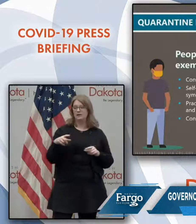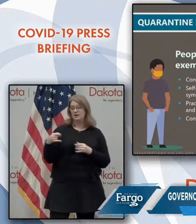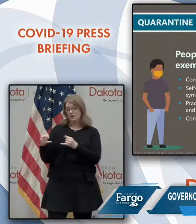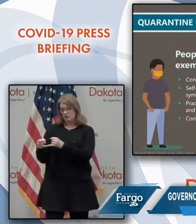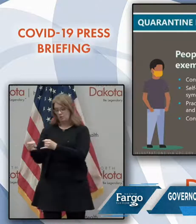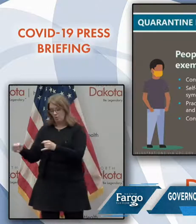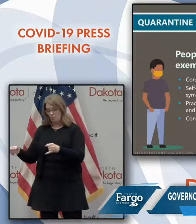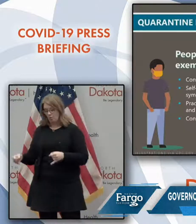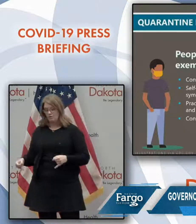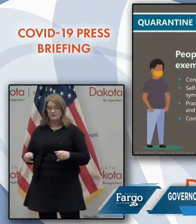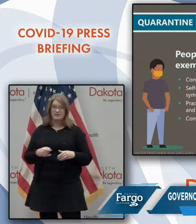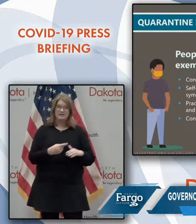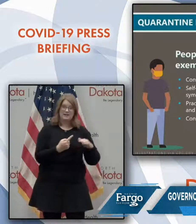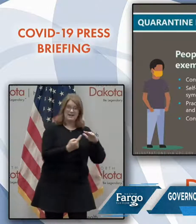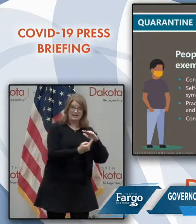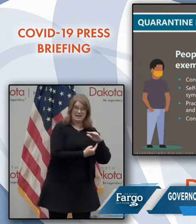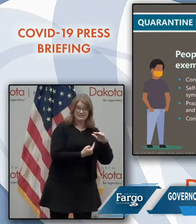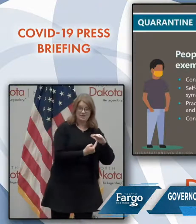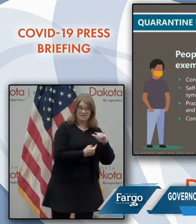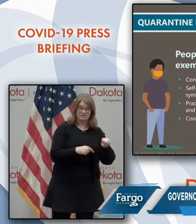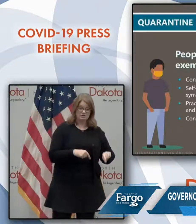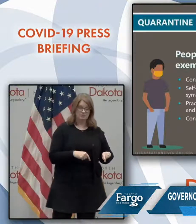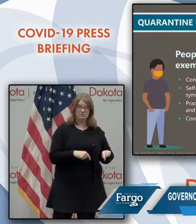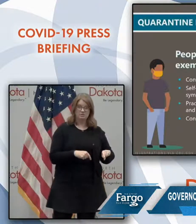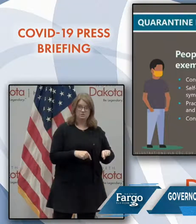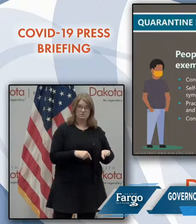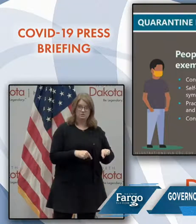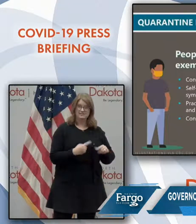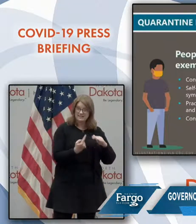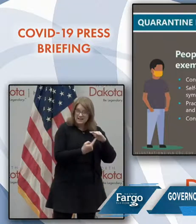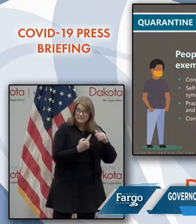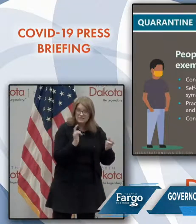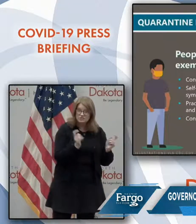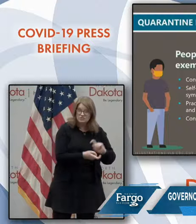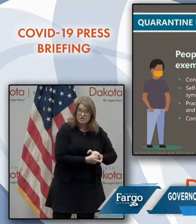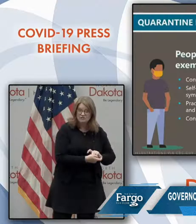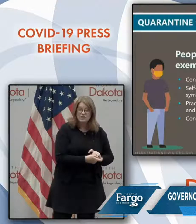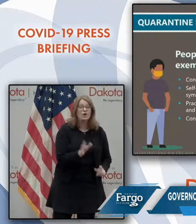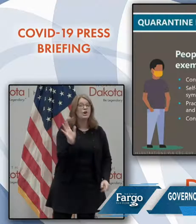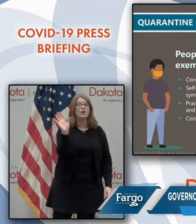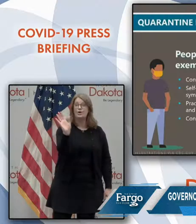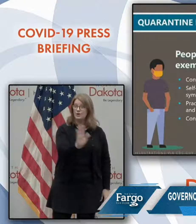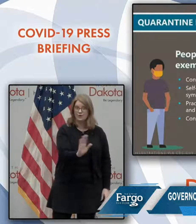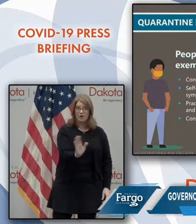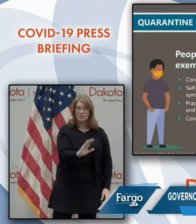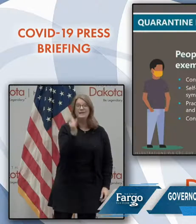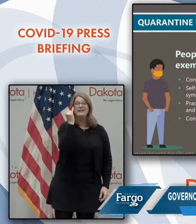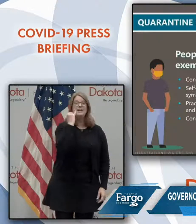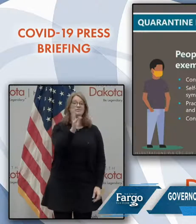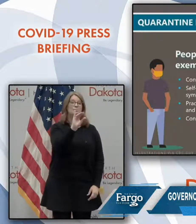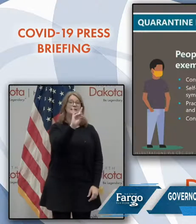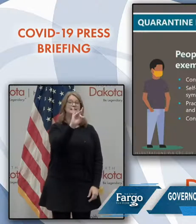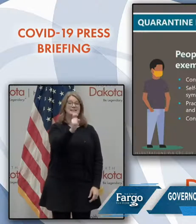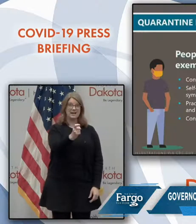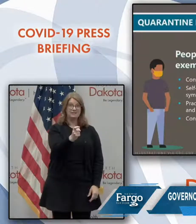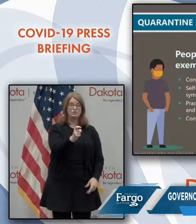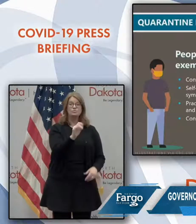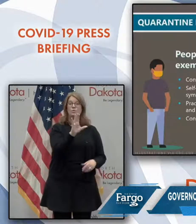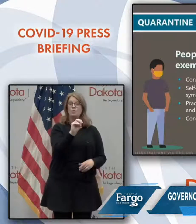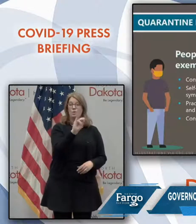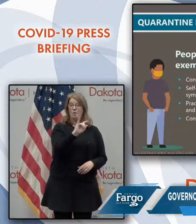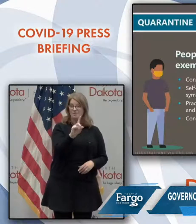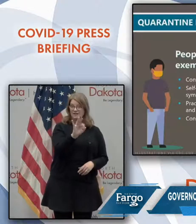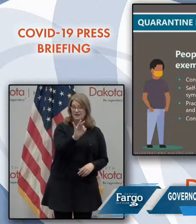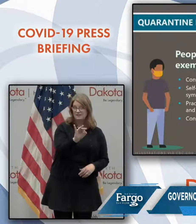and isolation. This doesn't change isolation. People who have been diagnosed with COVID-19, we are still asking